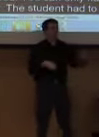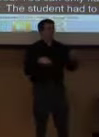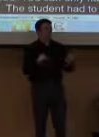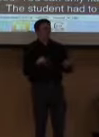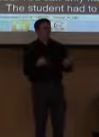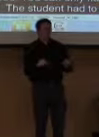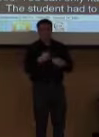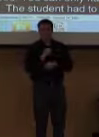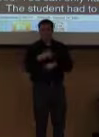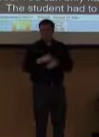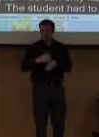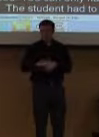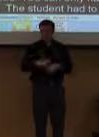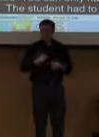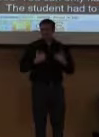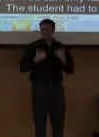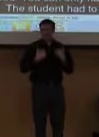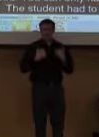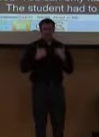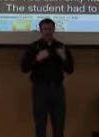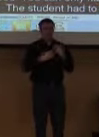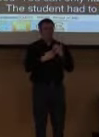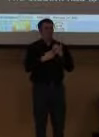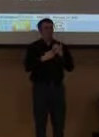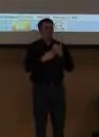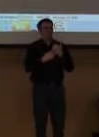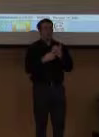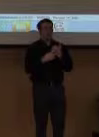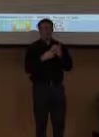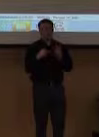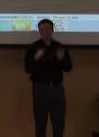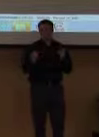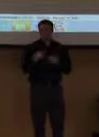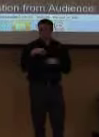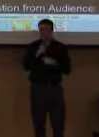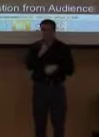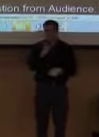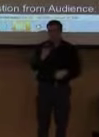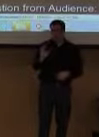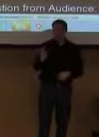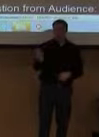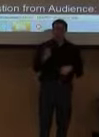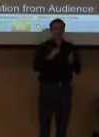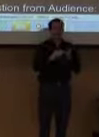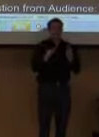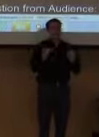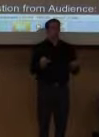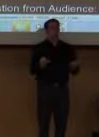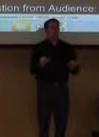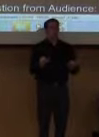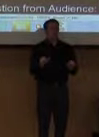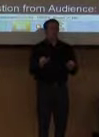that available? I mean, would there be a storage place within the documents where a student could